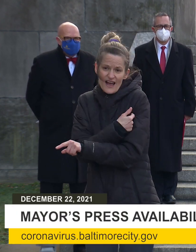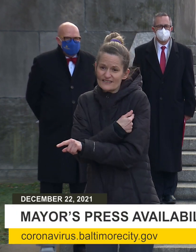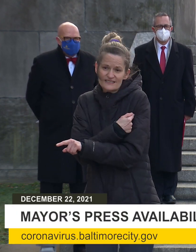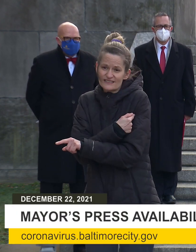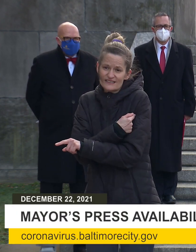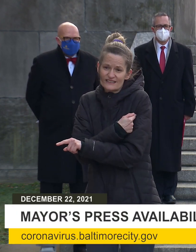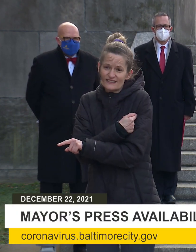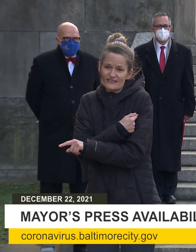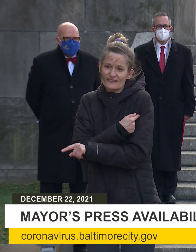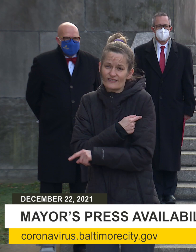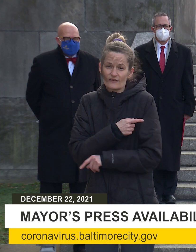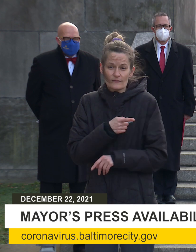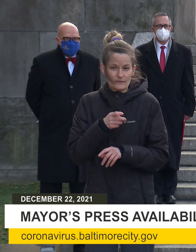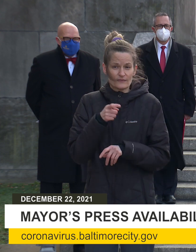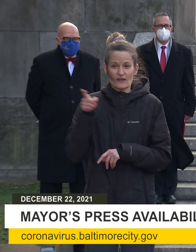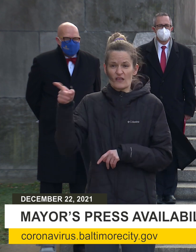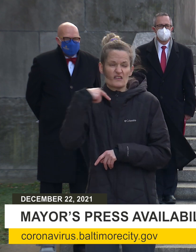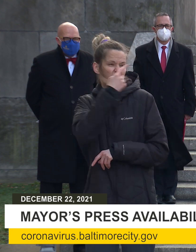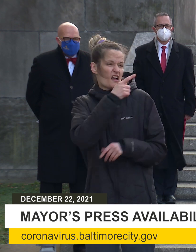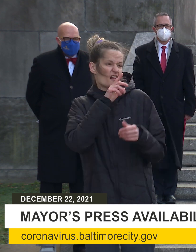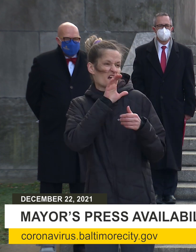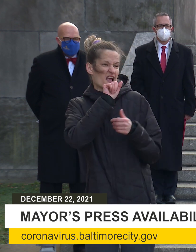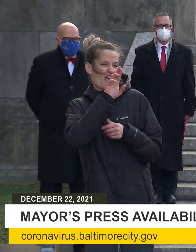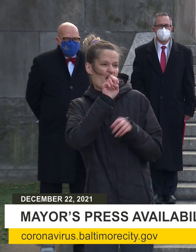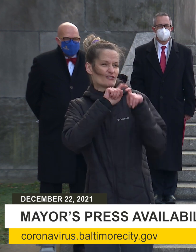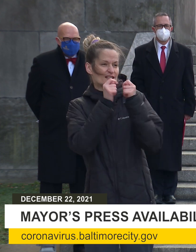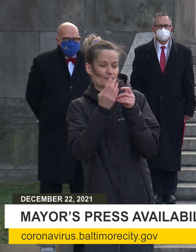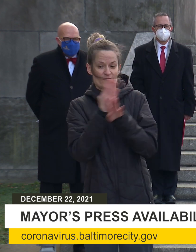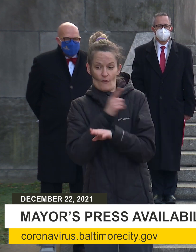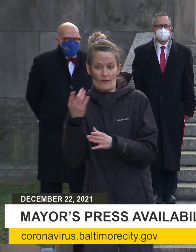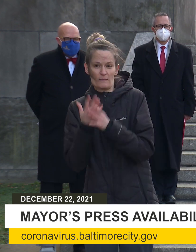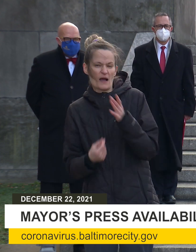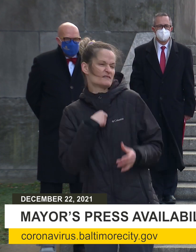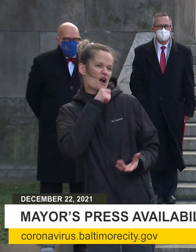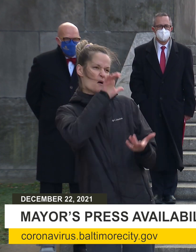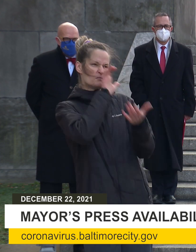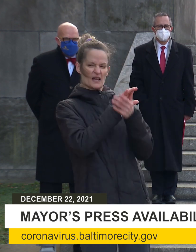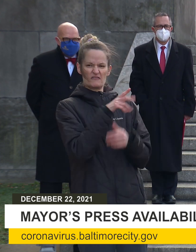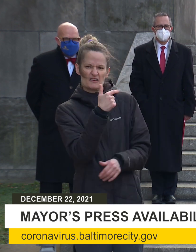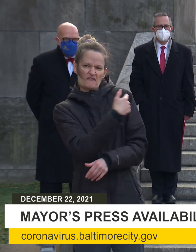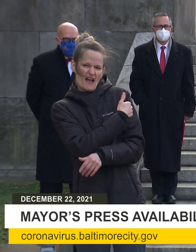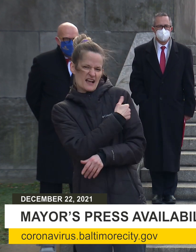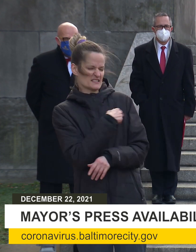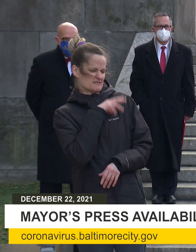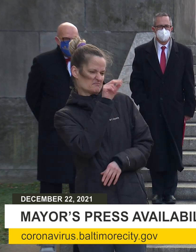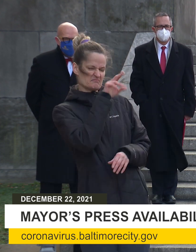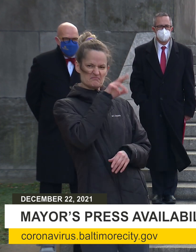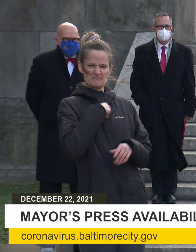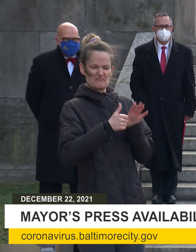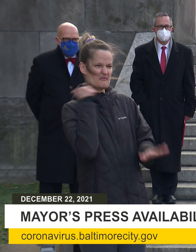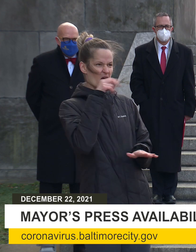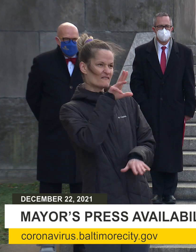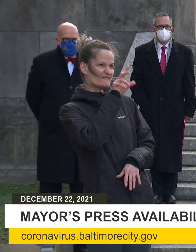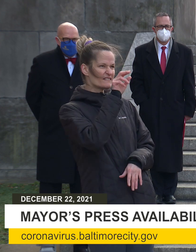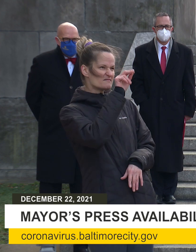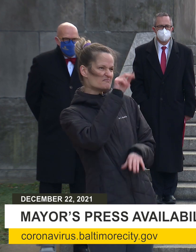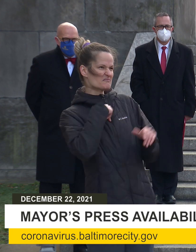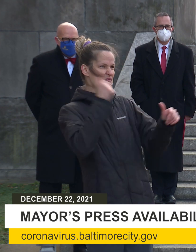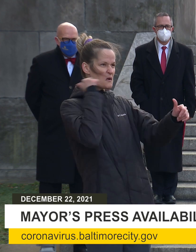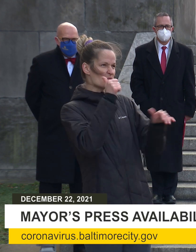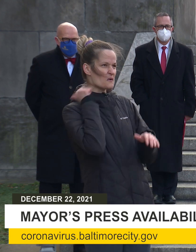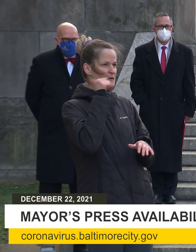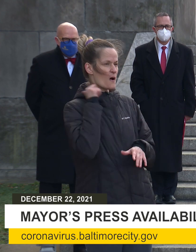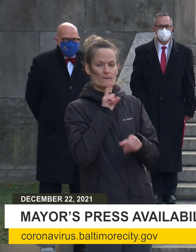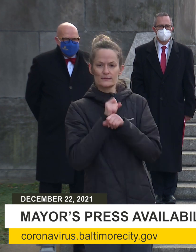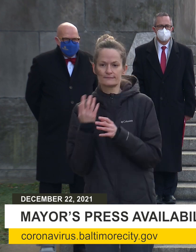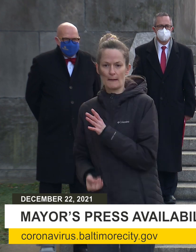away that he didn't believe in science and he never got vaccinated. The virus does not care if you do not believe in the